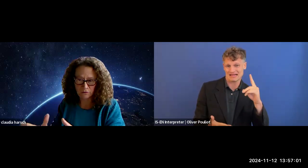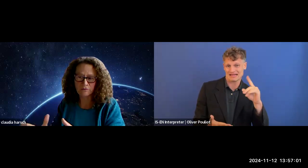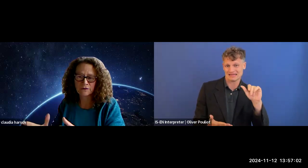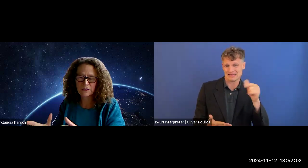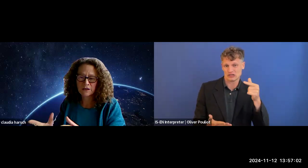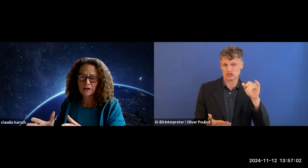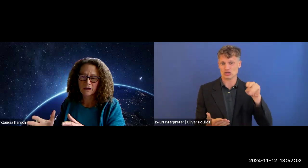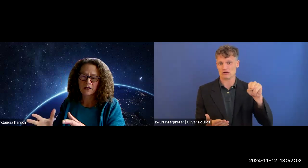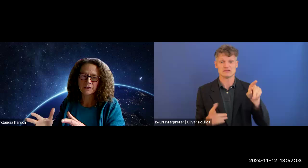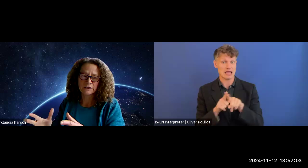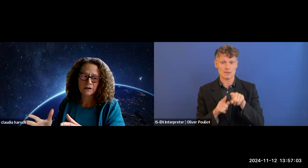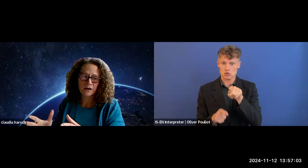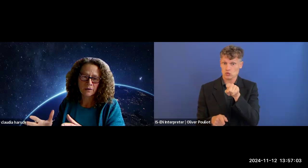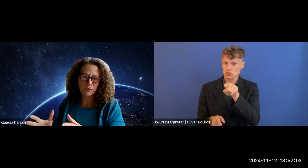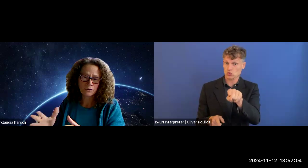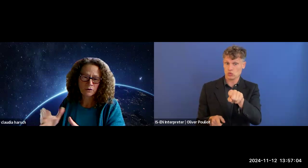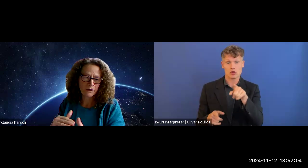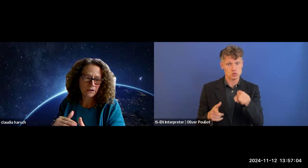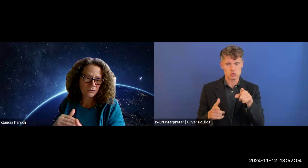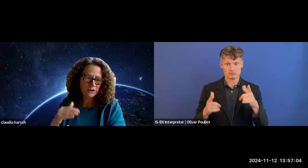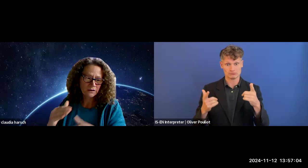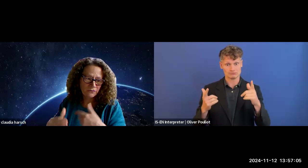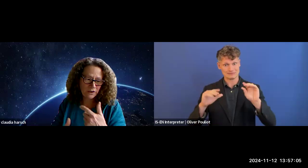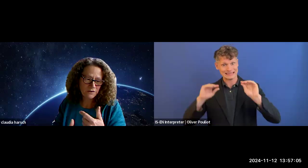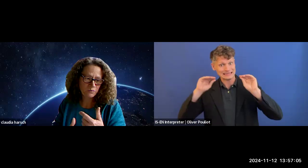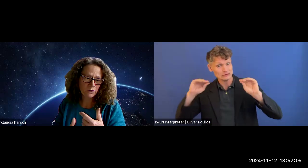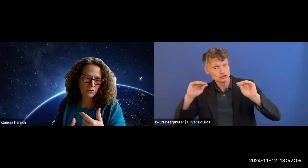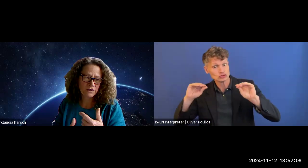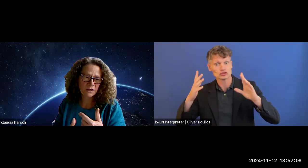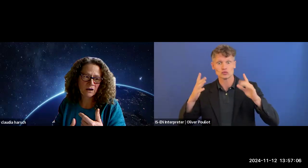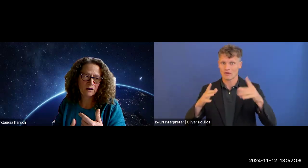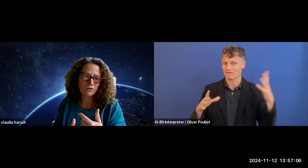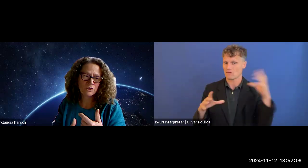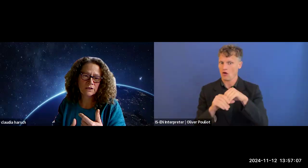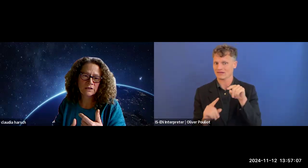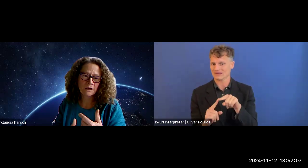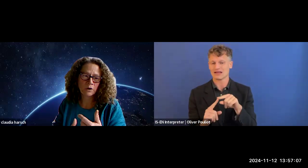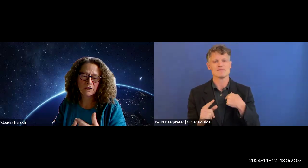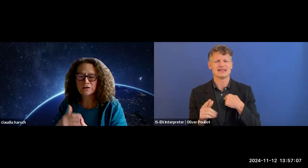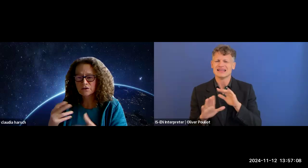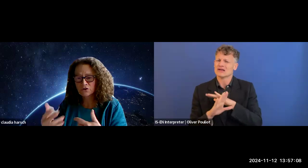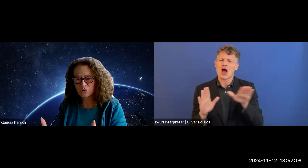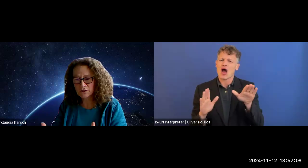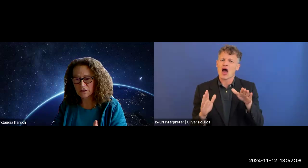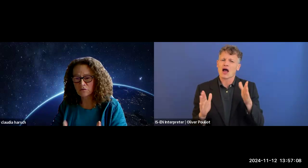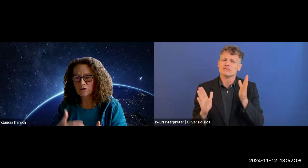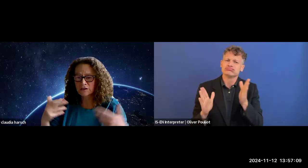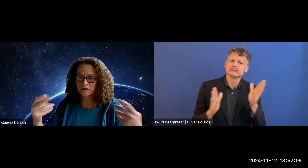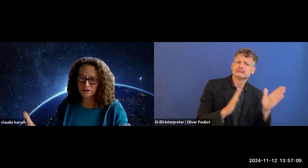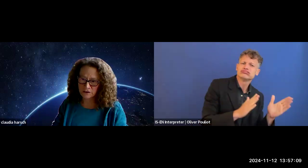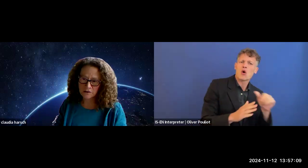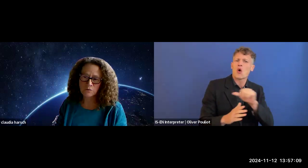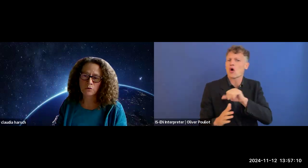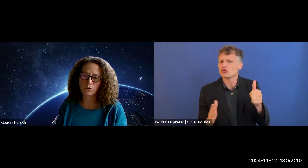also involved. And I am not going into the other phases because they are usually done by an institution. You